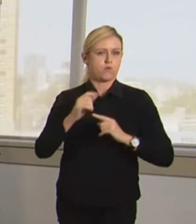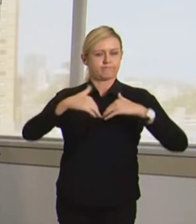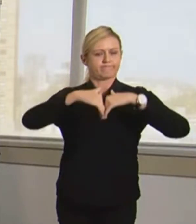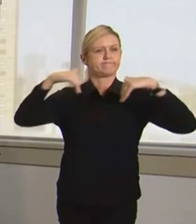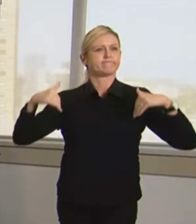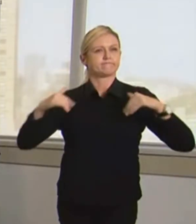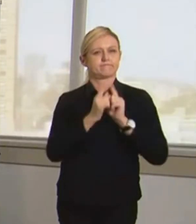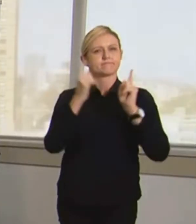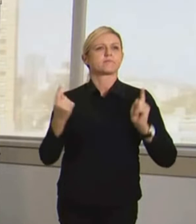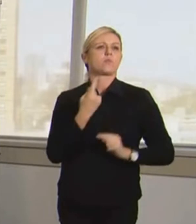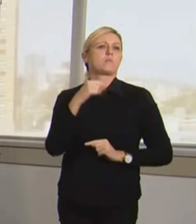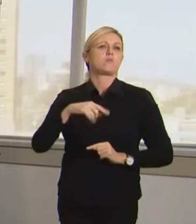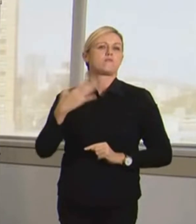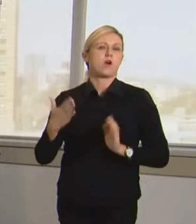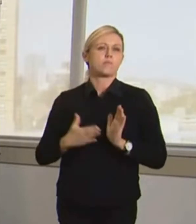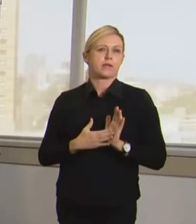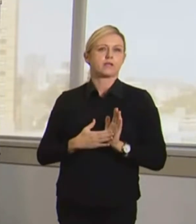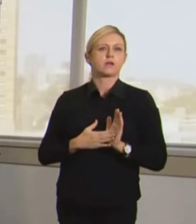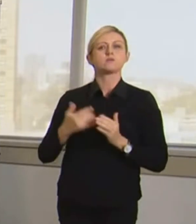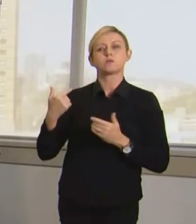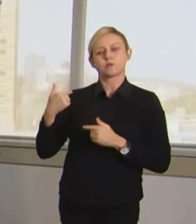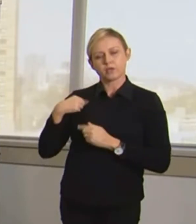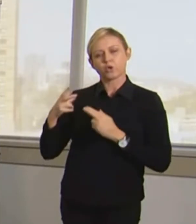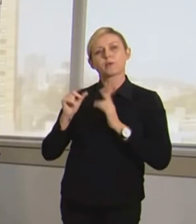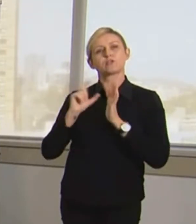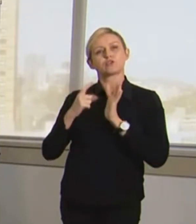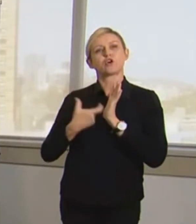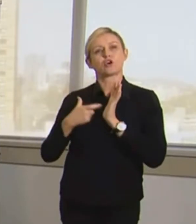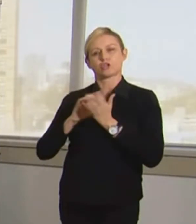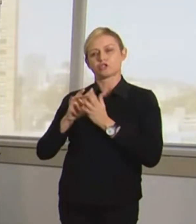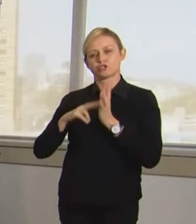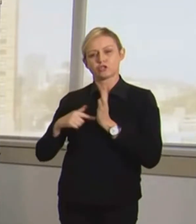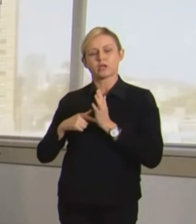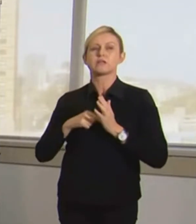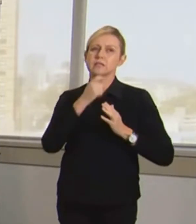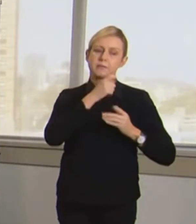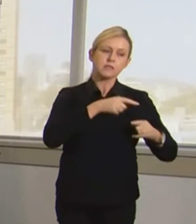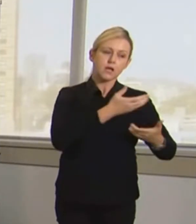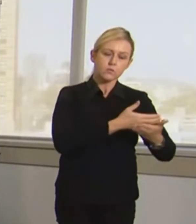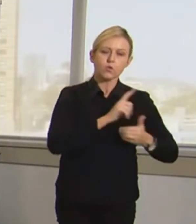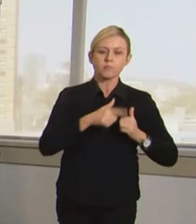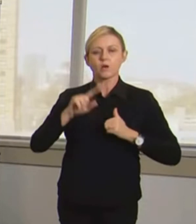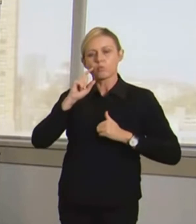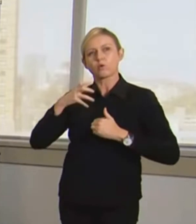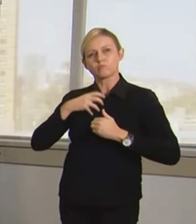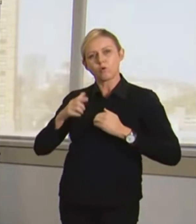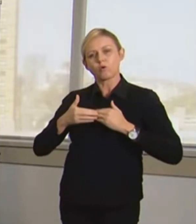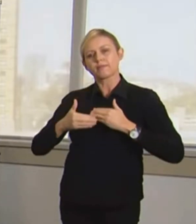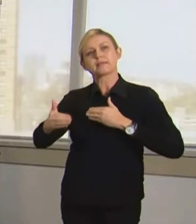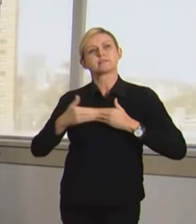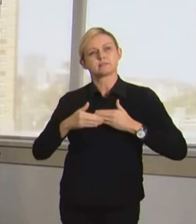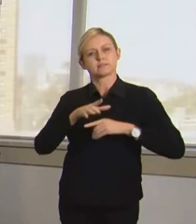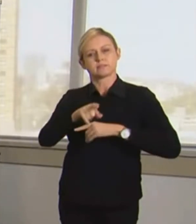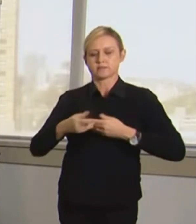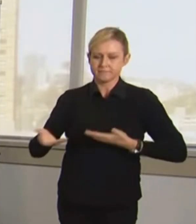and I will be looking during the week and working with the industry. There's been some preliminary discussions, but we'll be working with them to just look at what else we